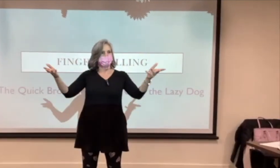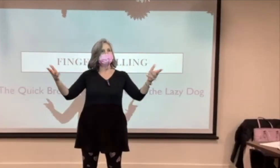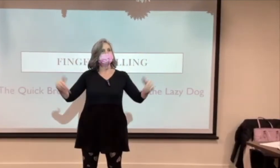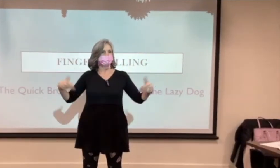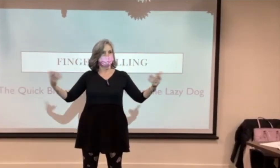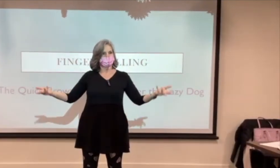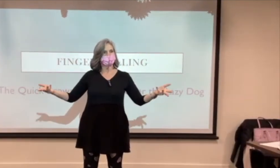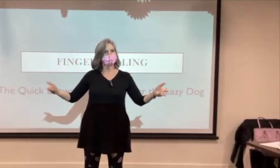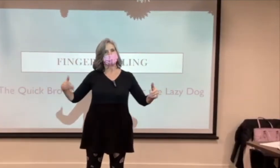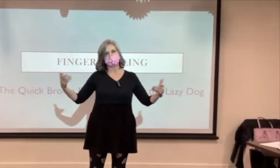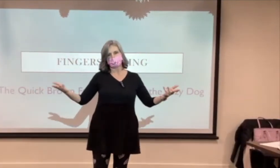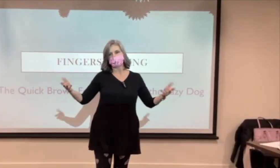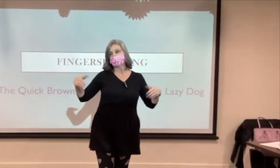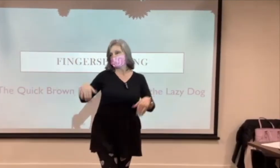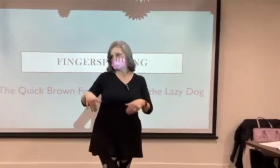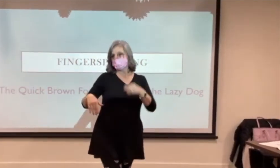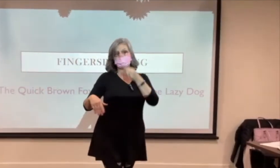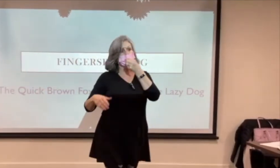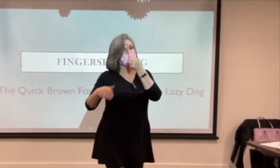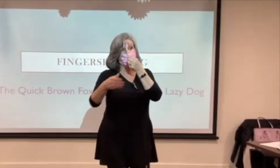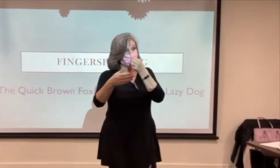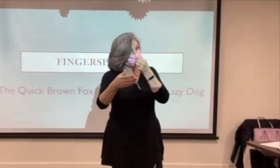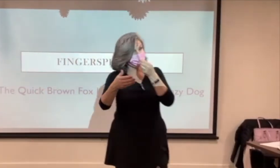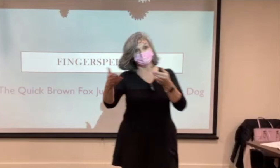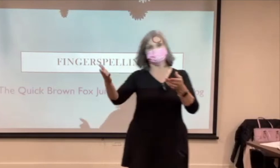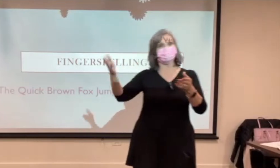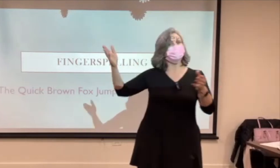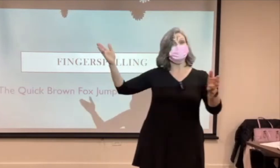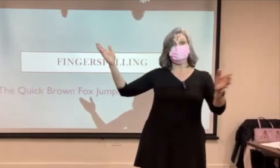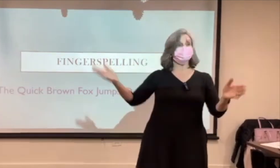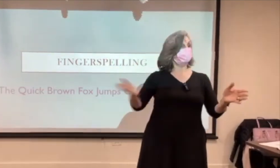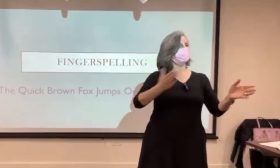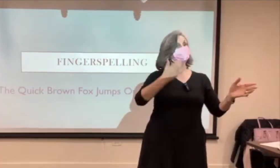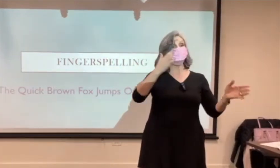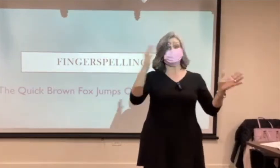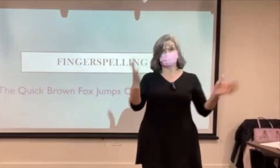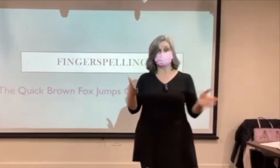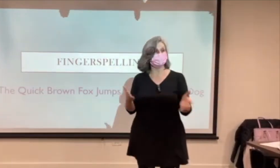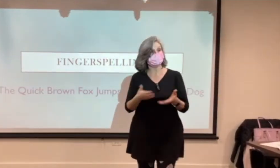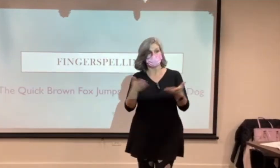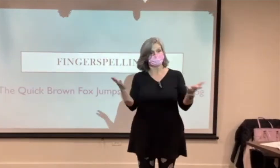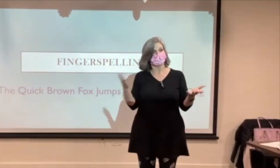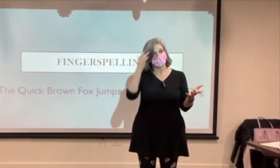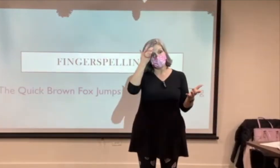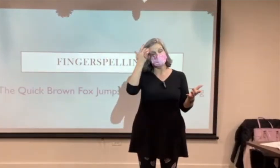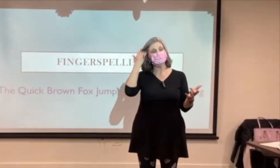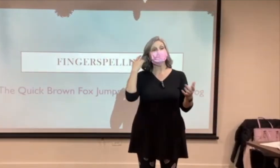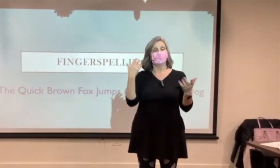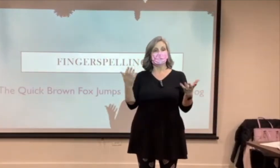friends who have deaf children or deaf students in the classroom, even colleges, you'll see so many deaf students entering the college. And again,